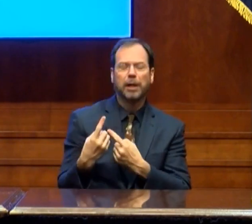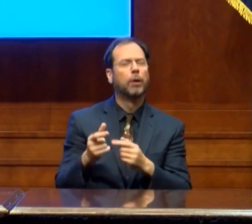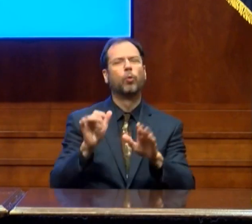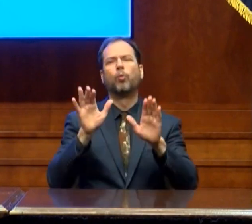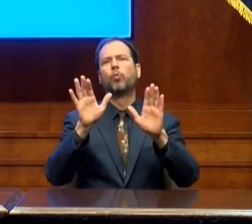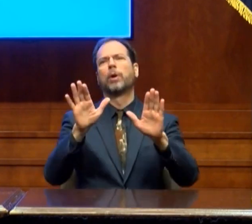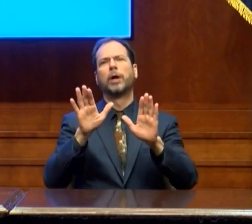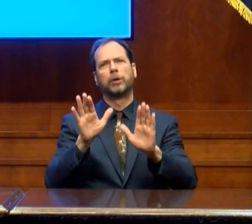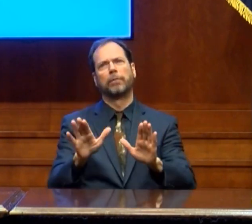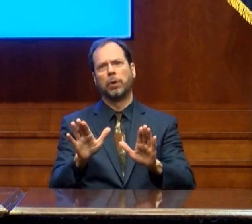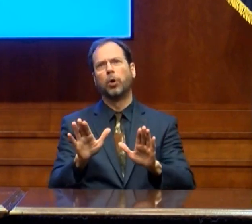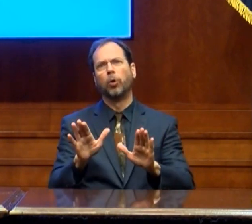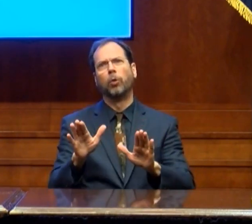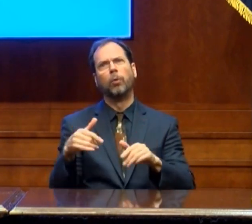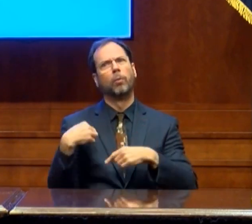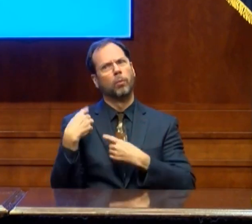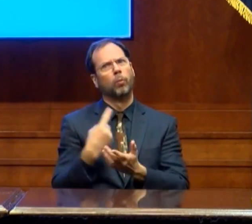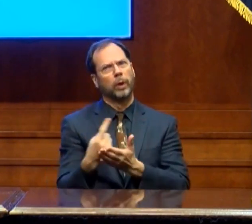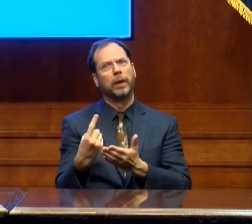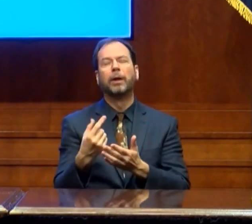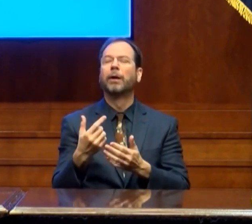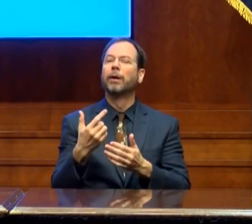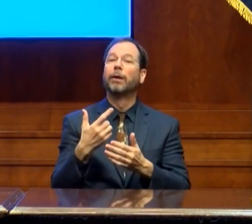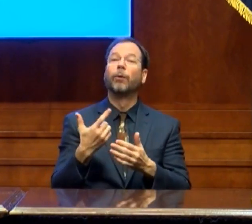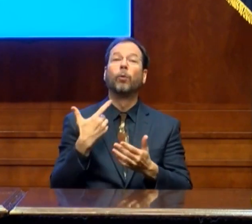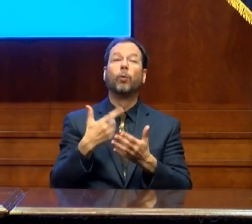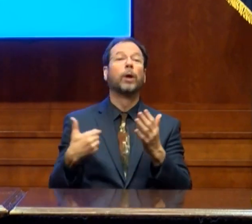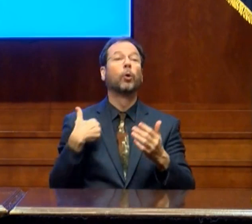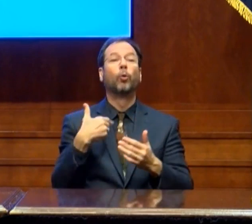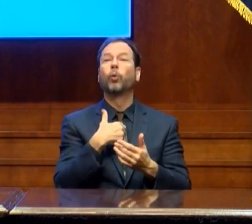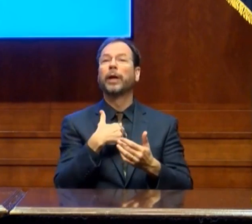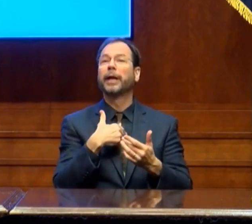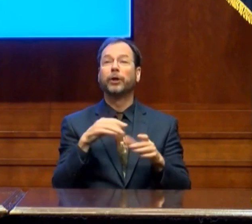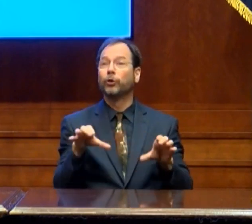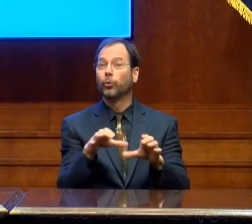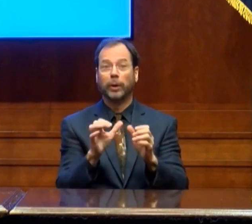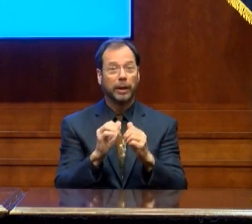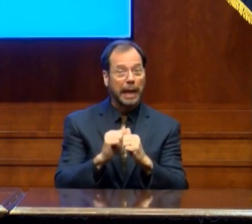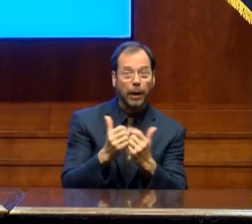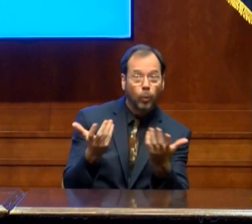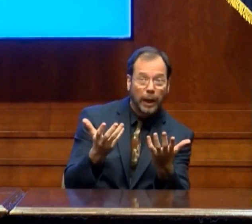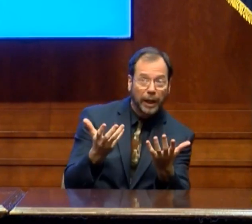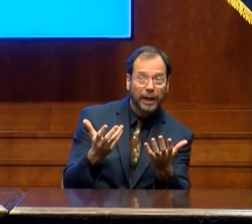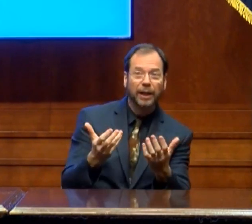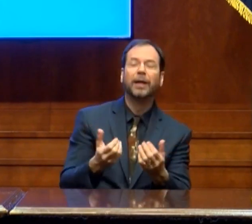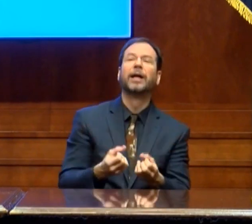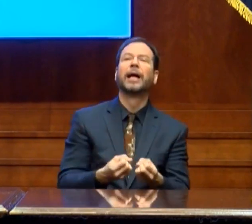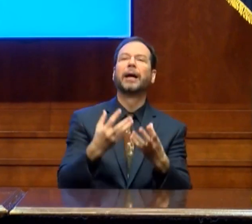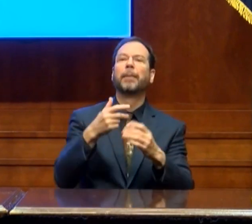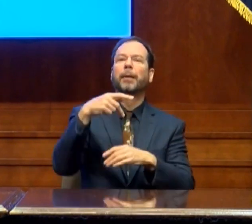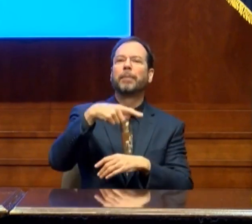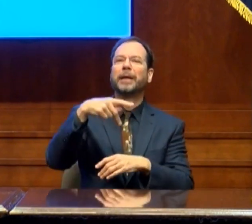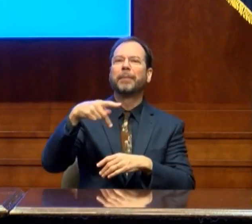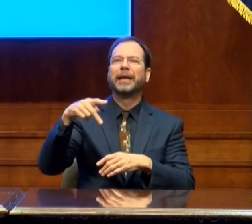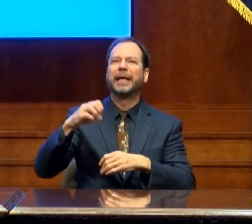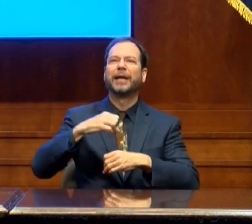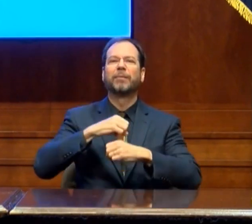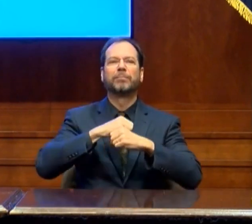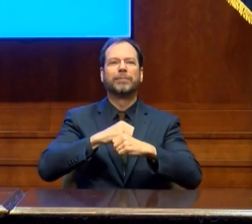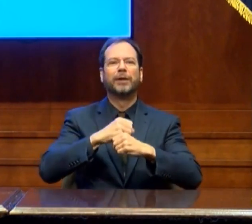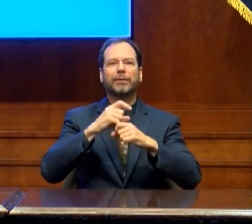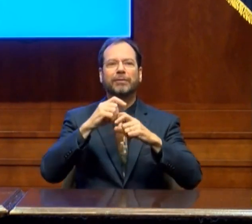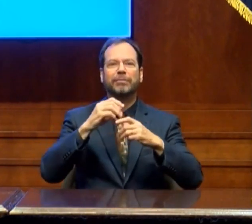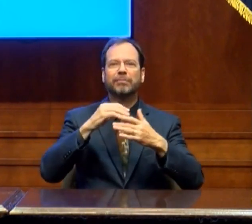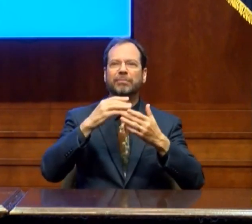week for what has been done in expanding and delivering the amount of PPE, the personal